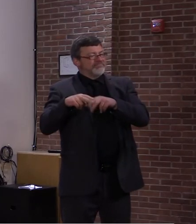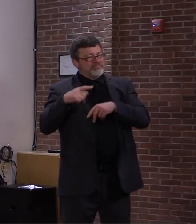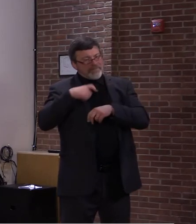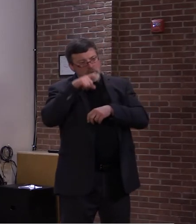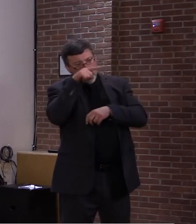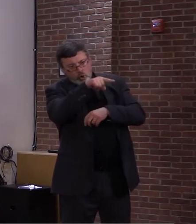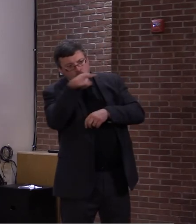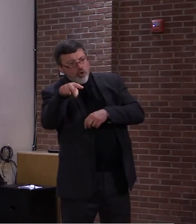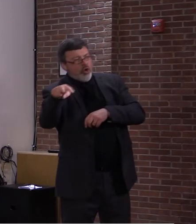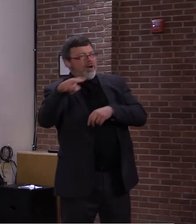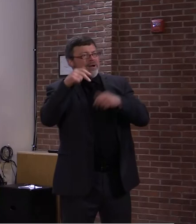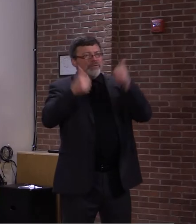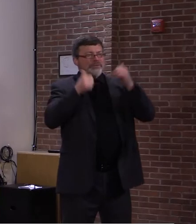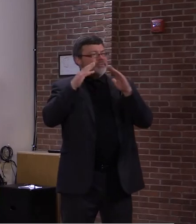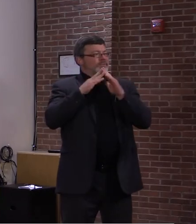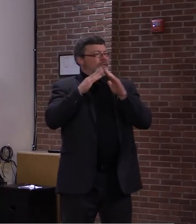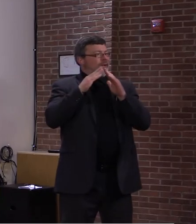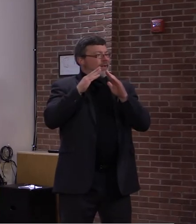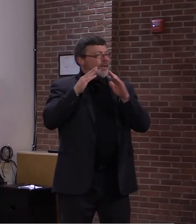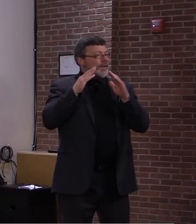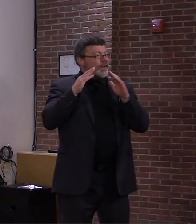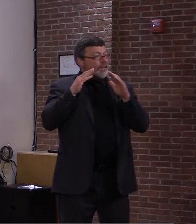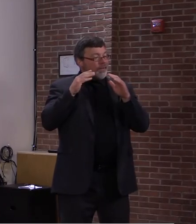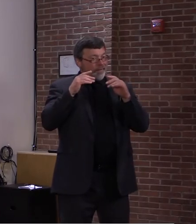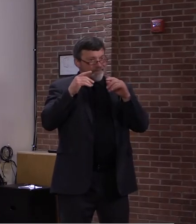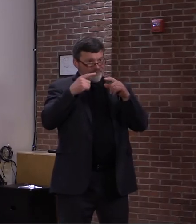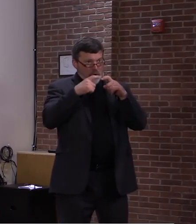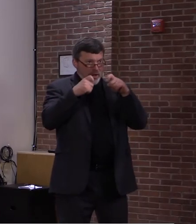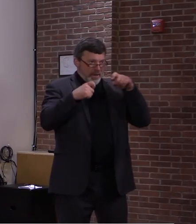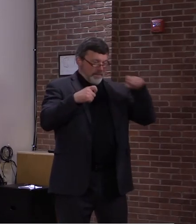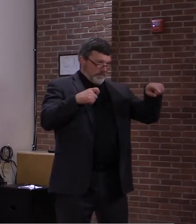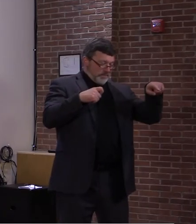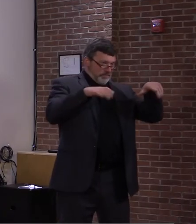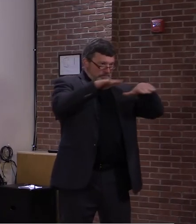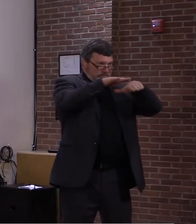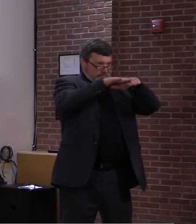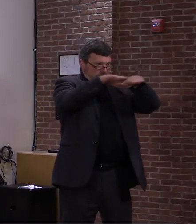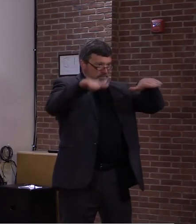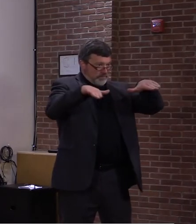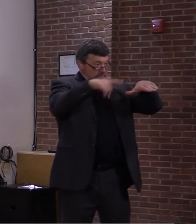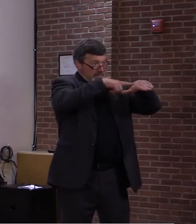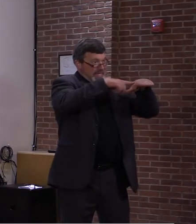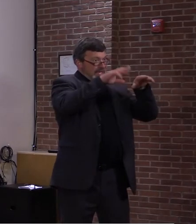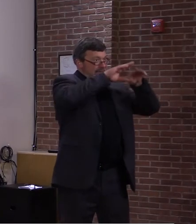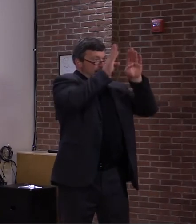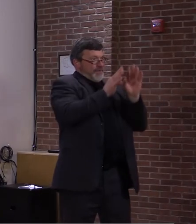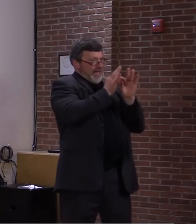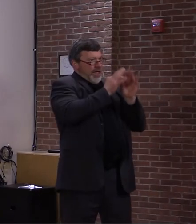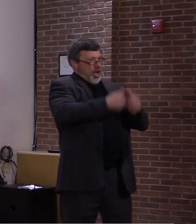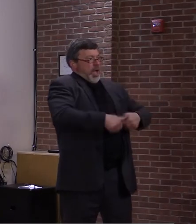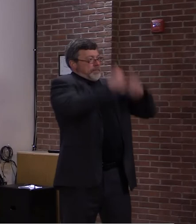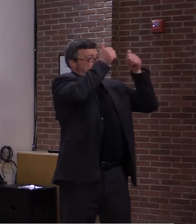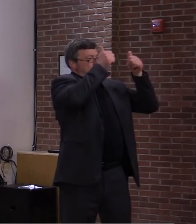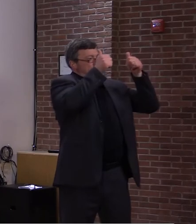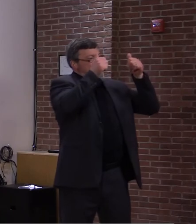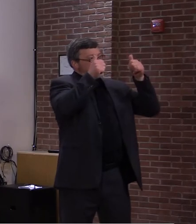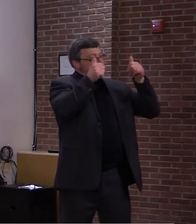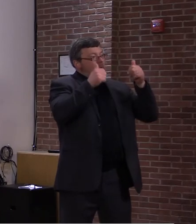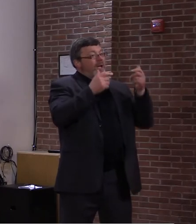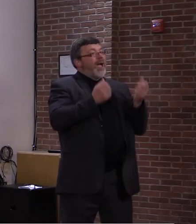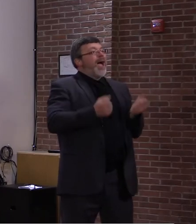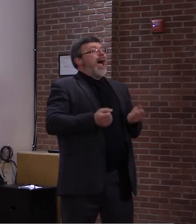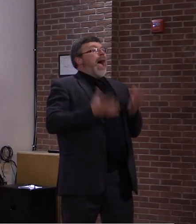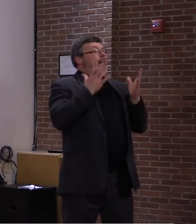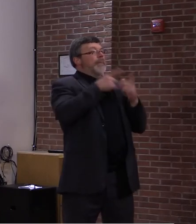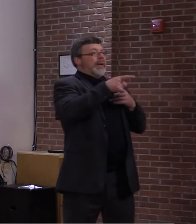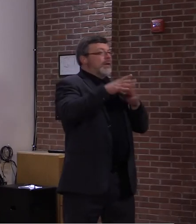you know, sort of separate and distinct from appreciation. We want to understand how much development is occurring in a town, and that's what we are referring